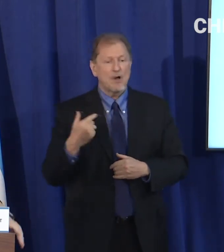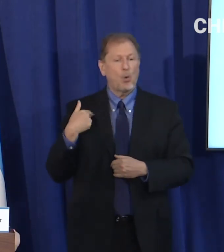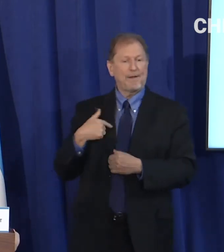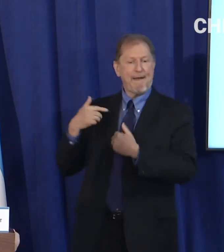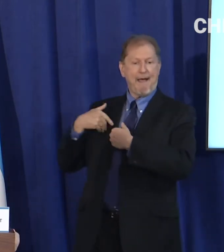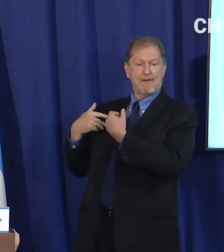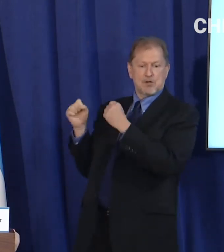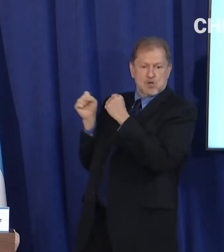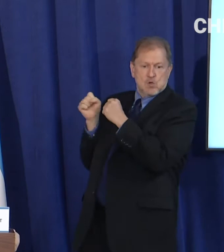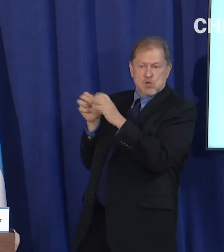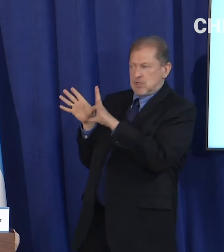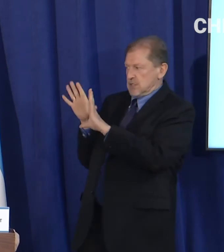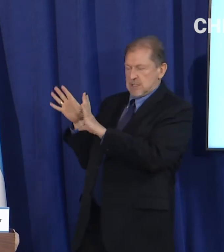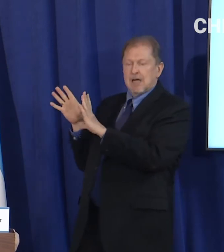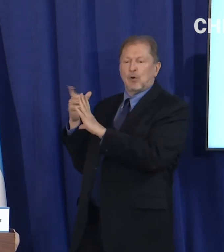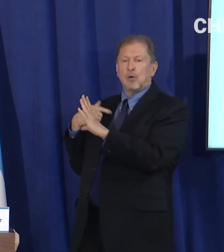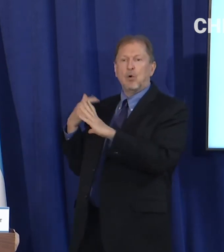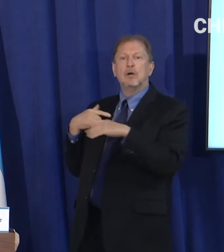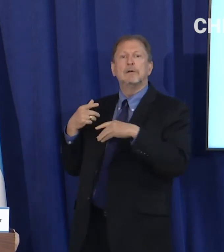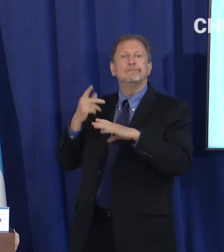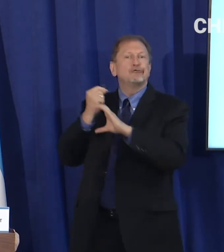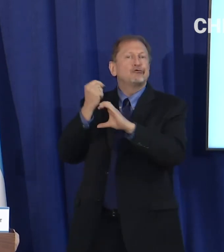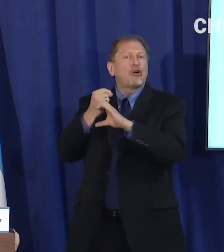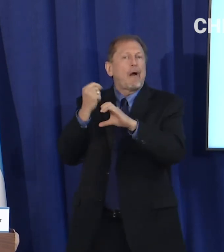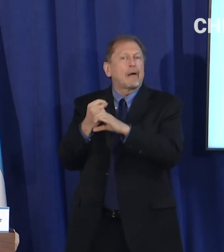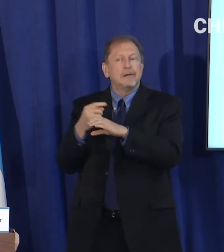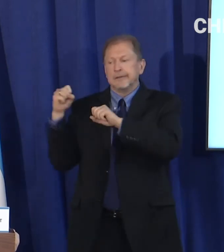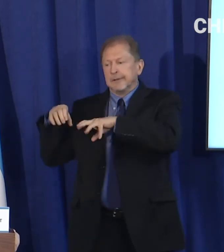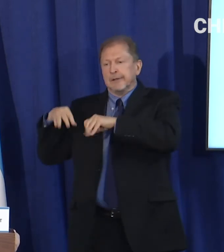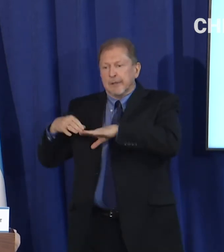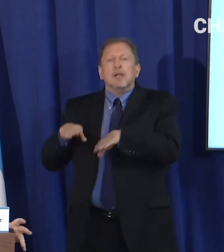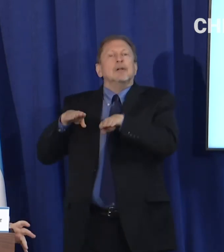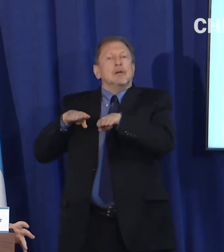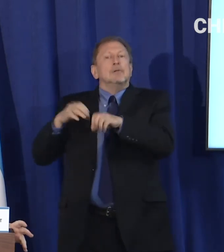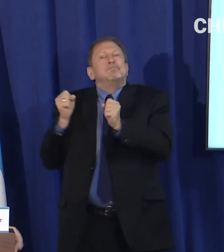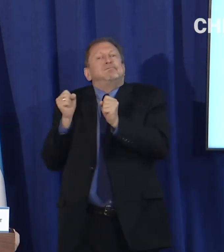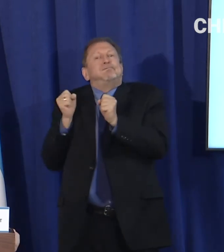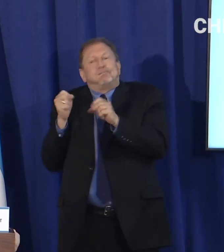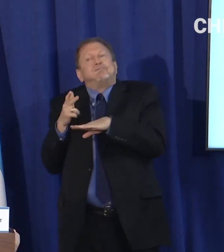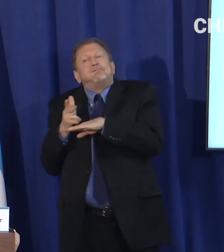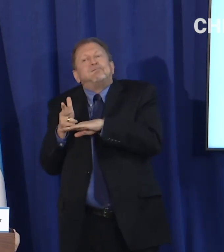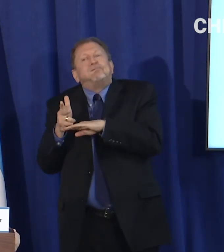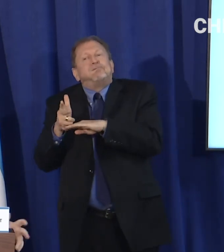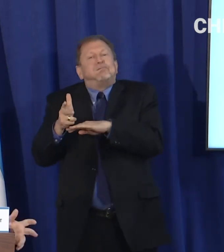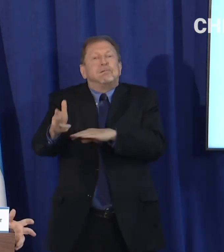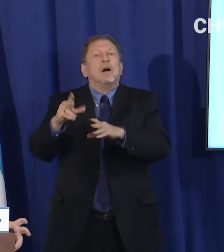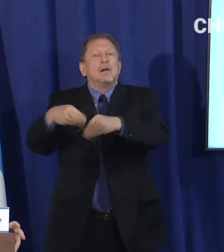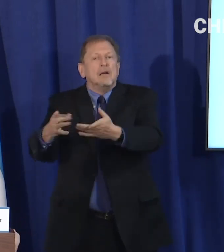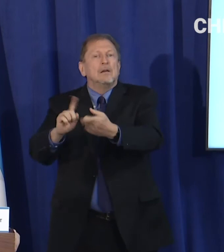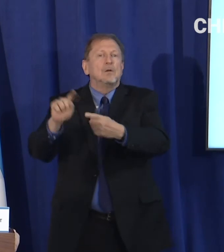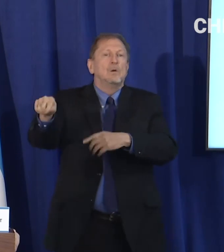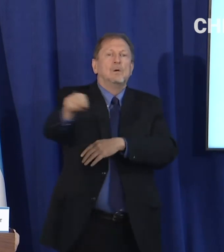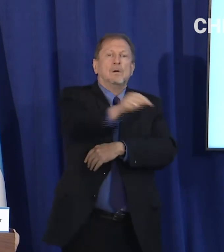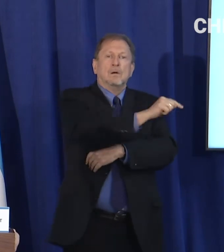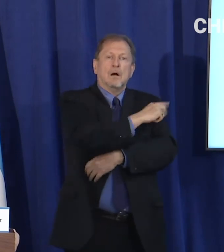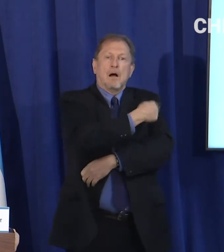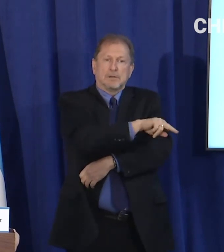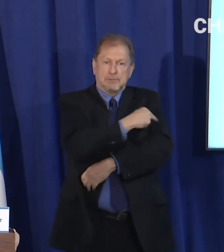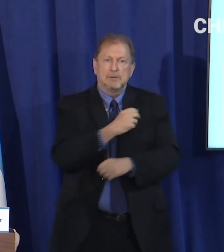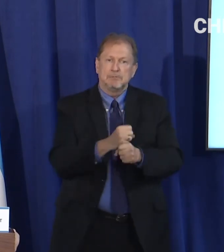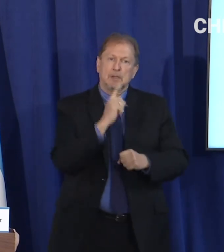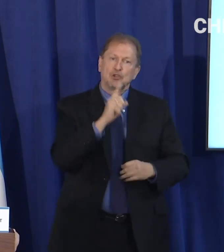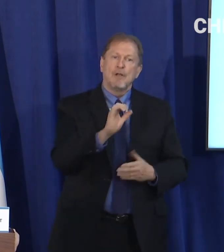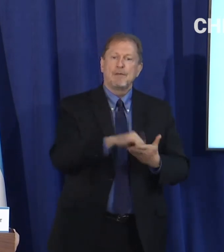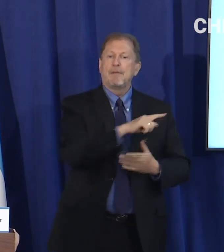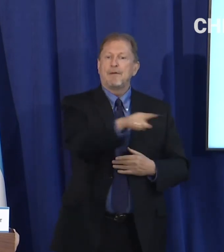lot of logistics in that, but we felt very strongly that we wanted to make sure all hospitals, including smaller safety net hospitals, would